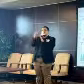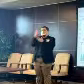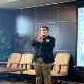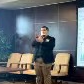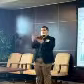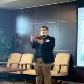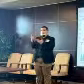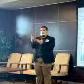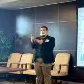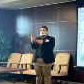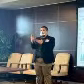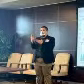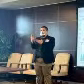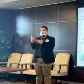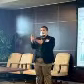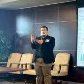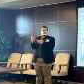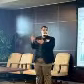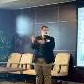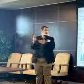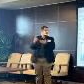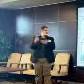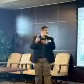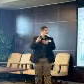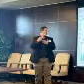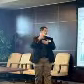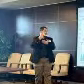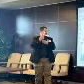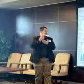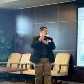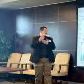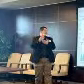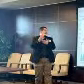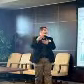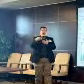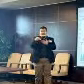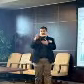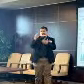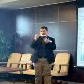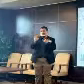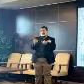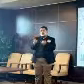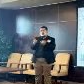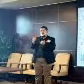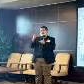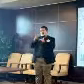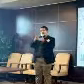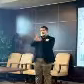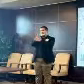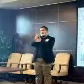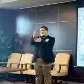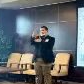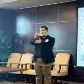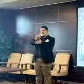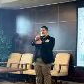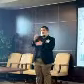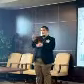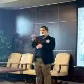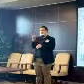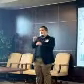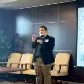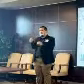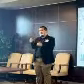week. And just so you see, we are higher now than the average for Tennessee. We're at